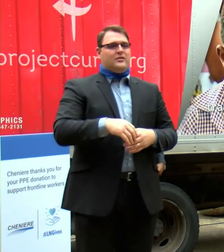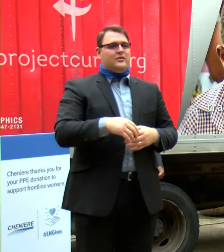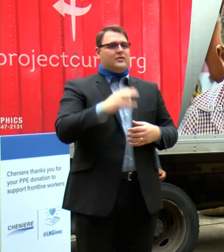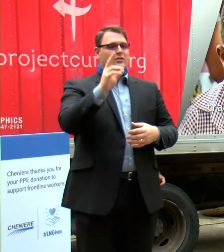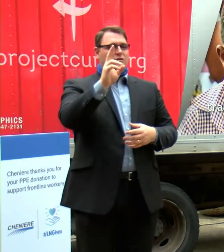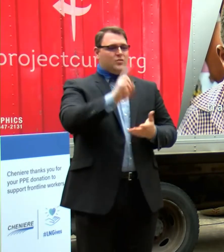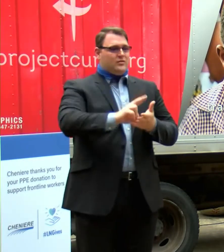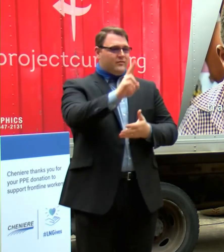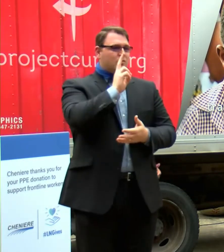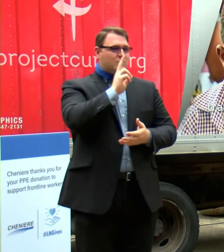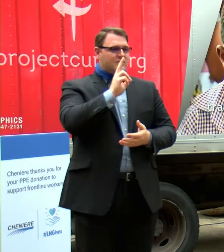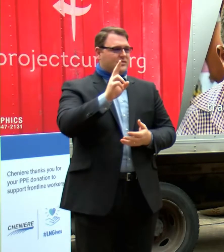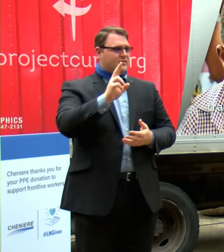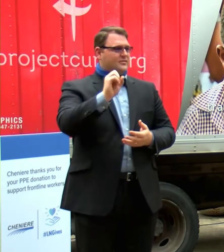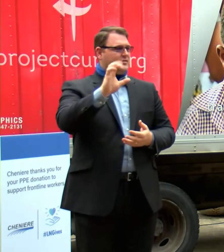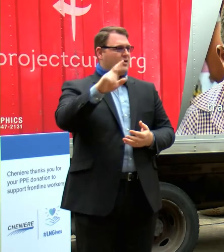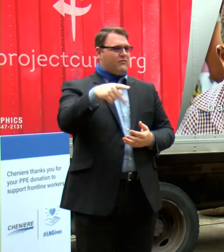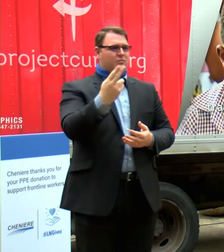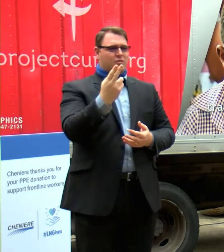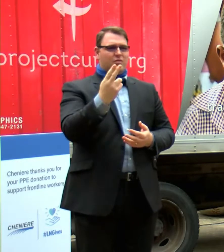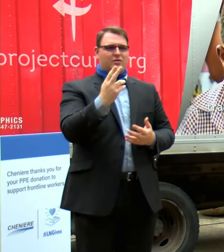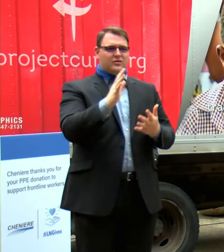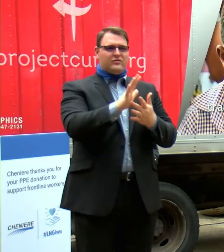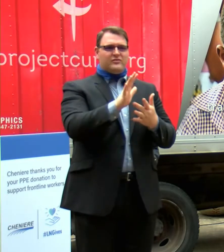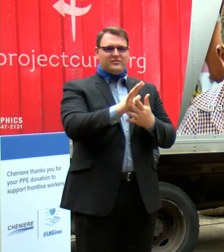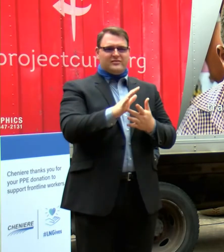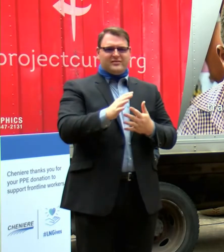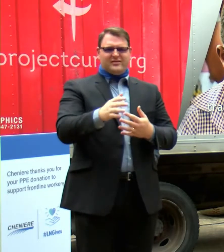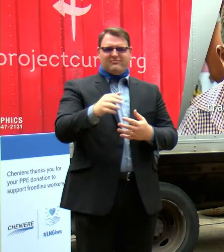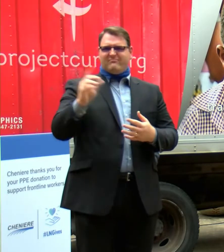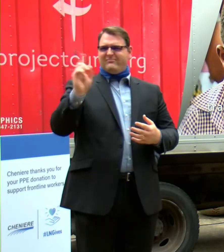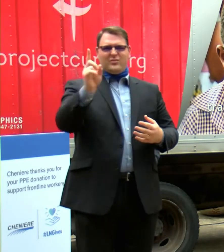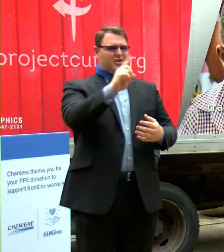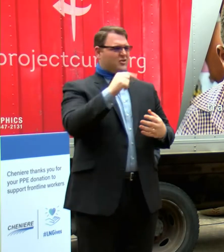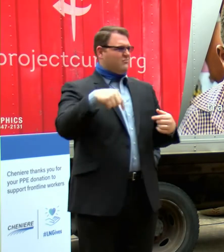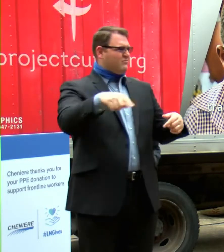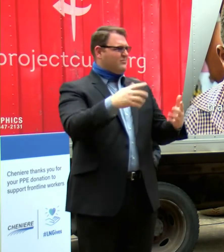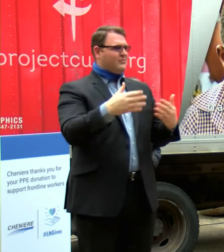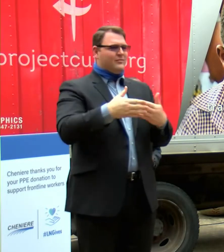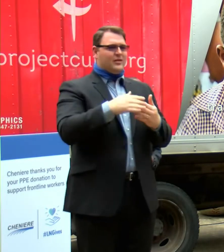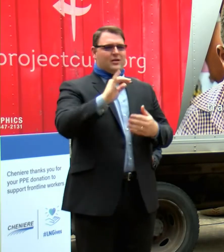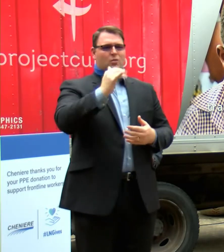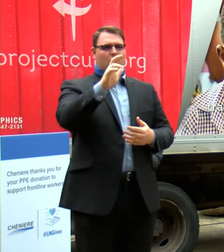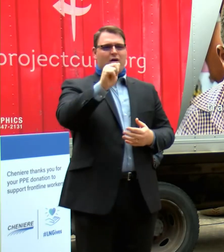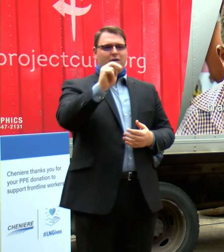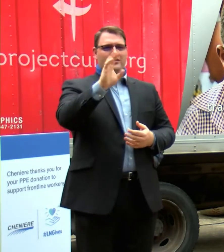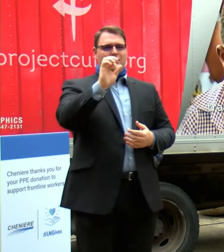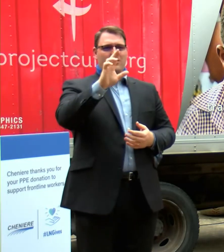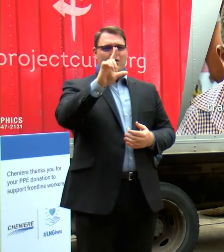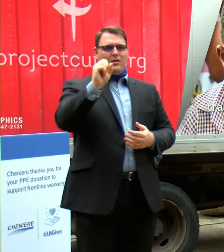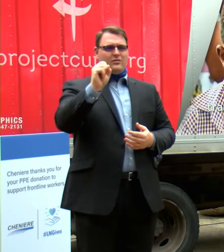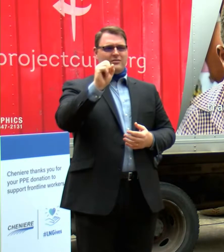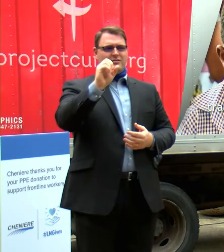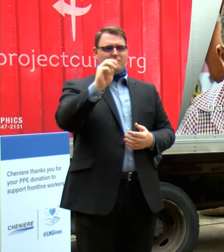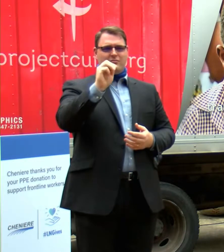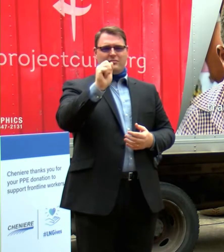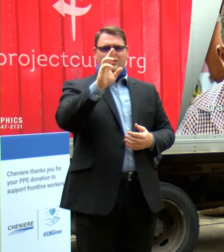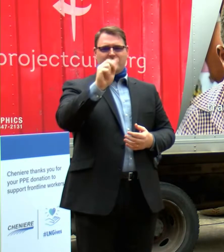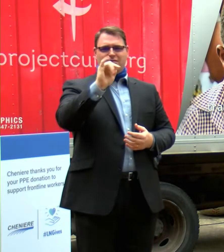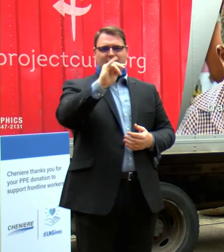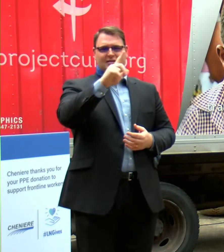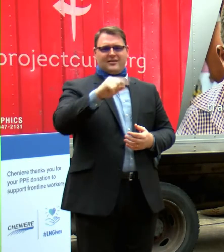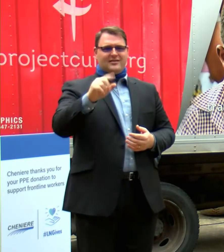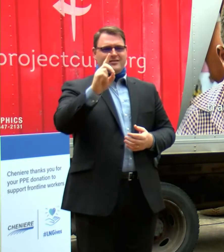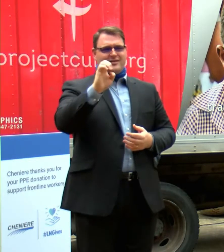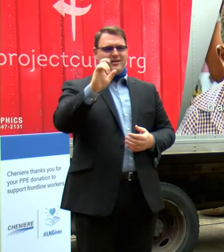sophomore, he's somewhere around here, Juan Carlos Martinez de Dalcoa with Gulf Coast Distilleries. They